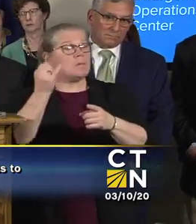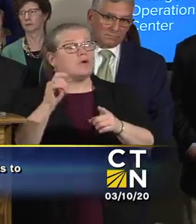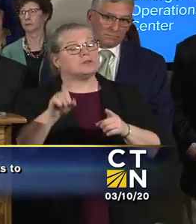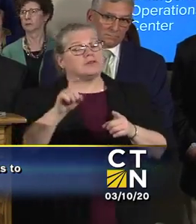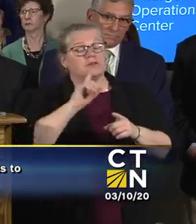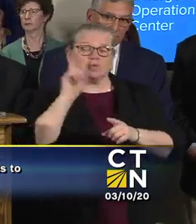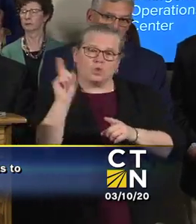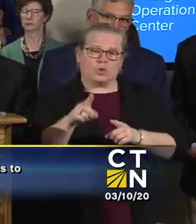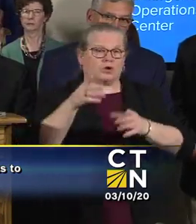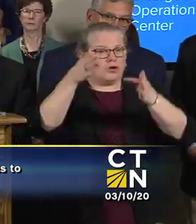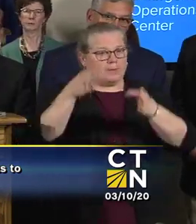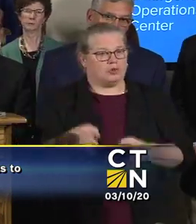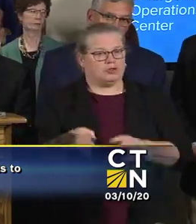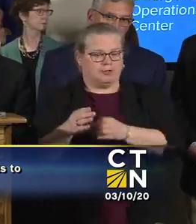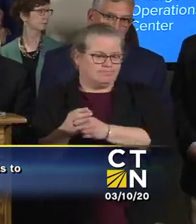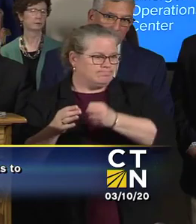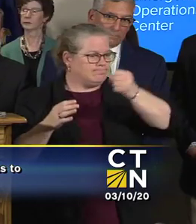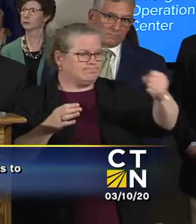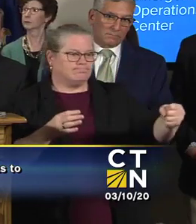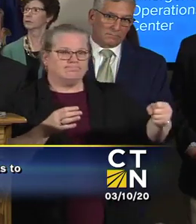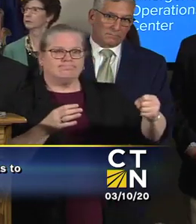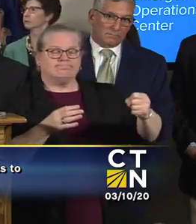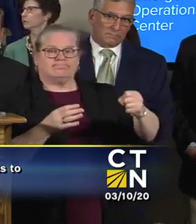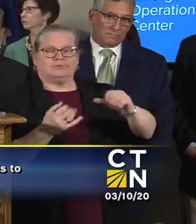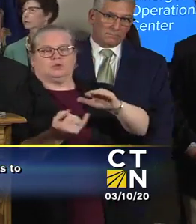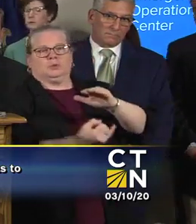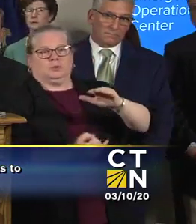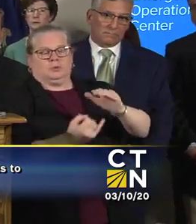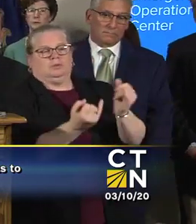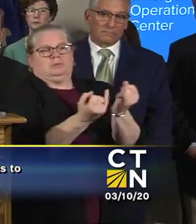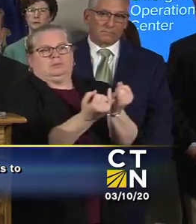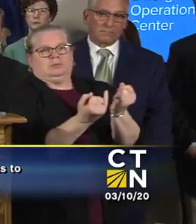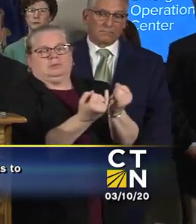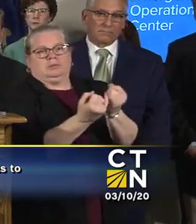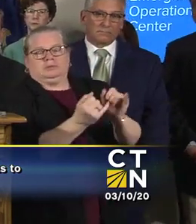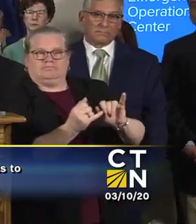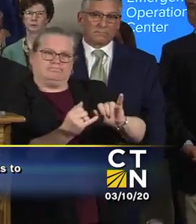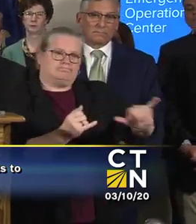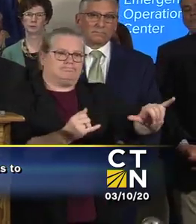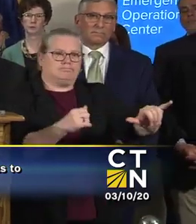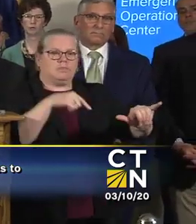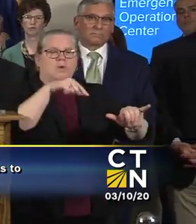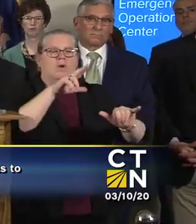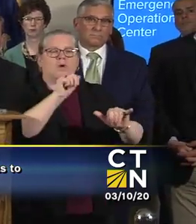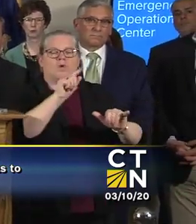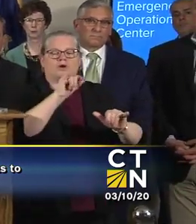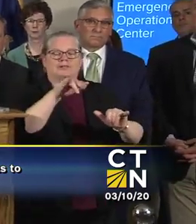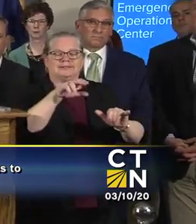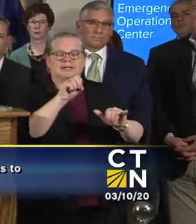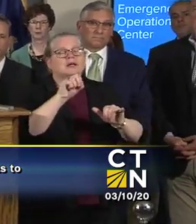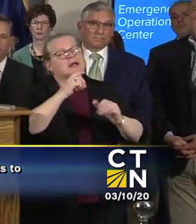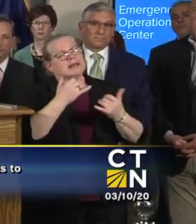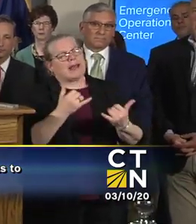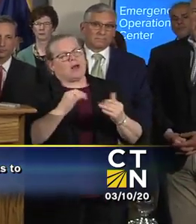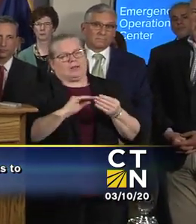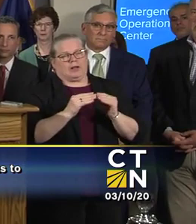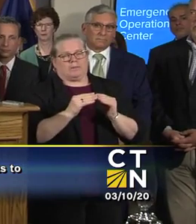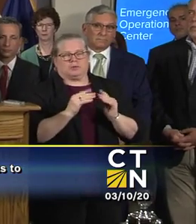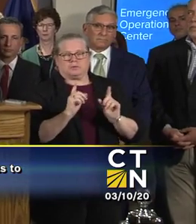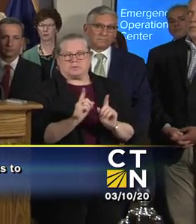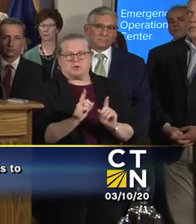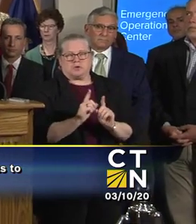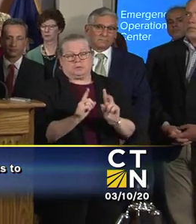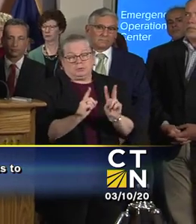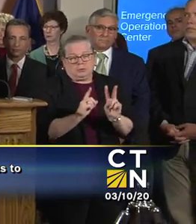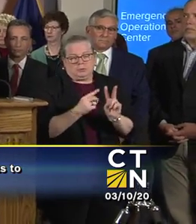and obviously so far in Connecticut the numbers are small and they are voluntarily doing the right thing, who would give that